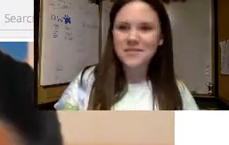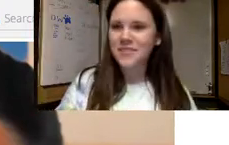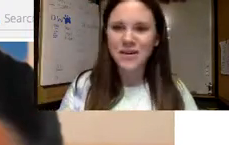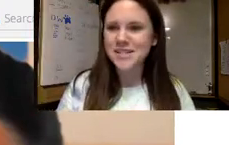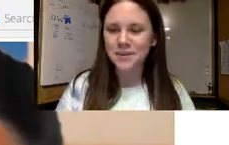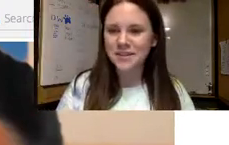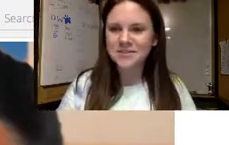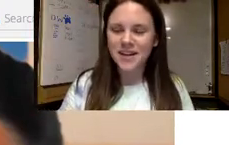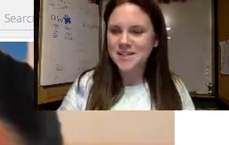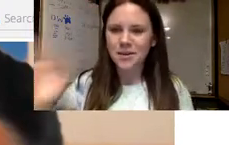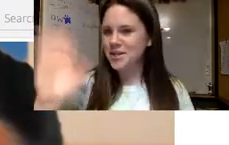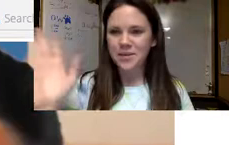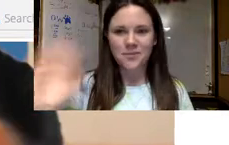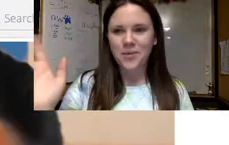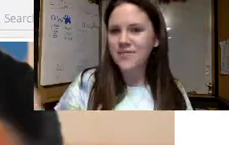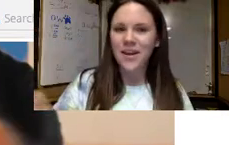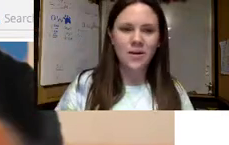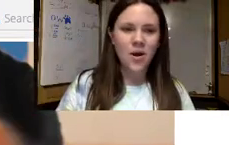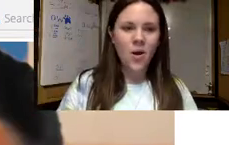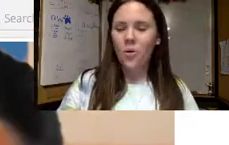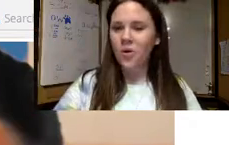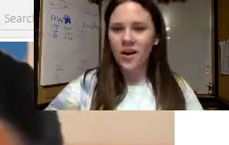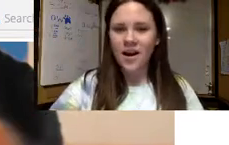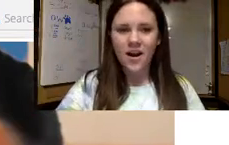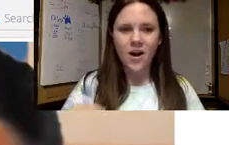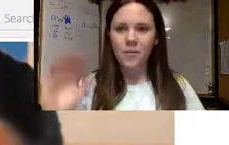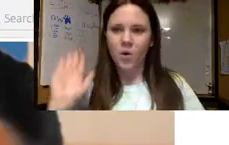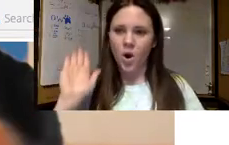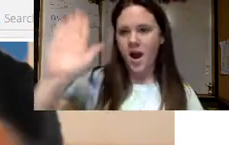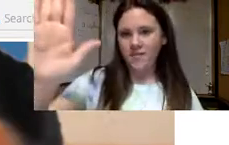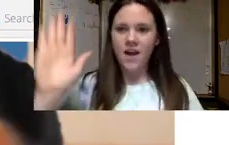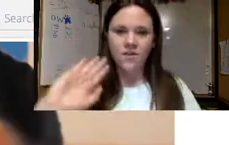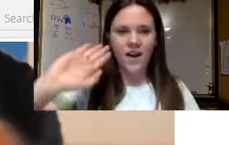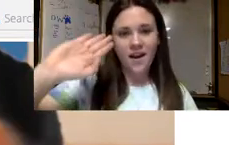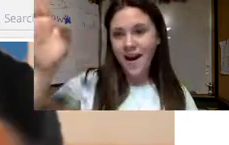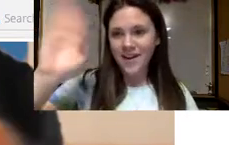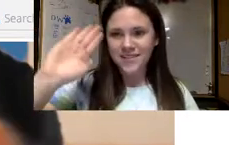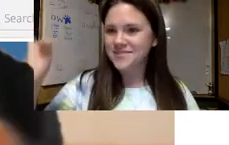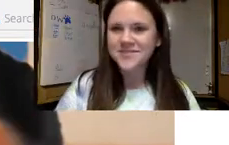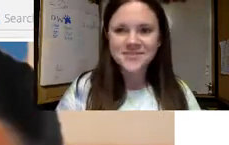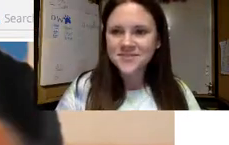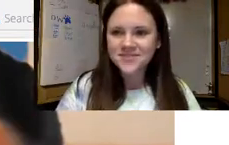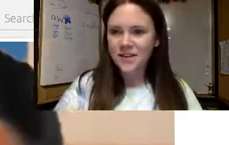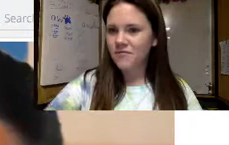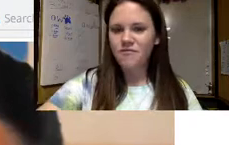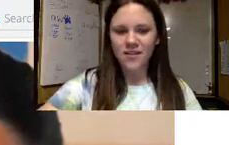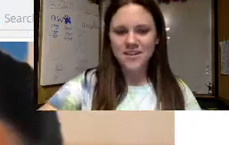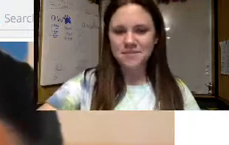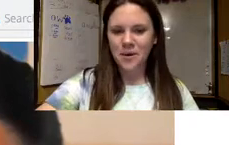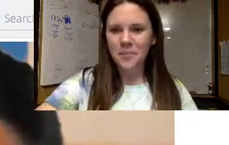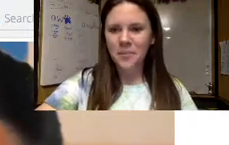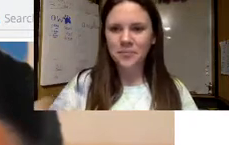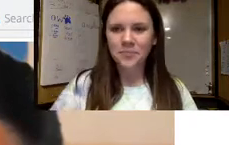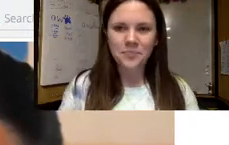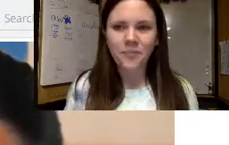that's very similar, right? Similar to waving or high-fiving, right? Hi. Very